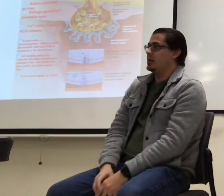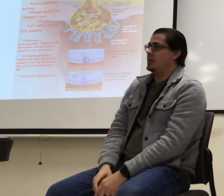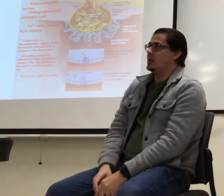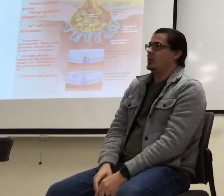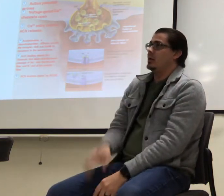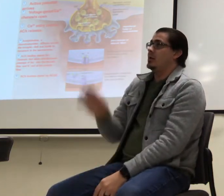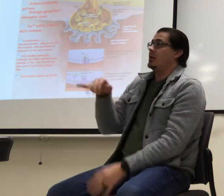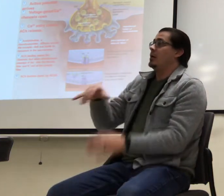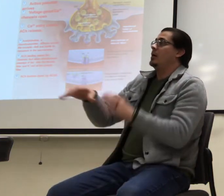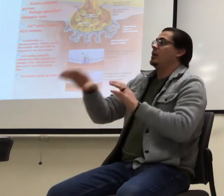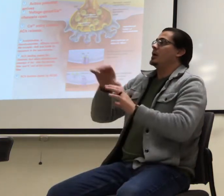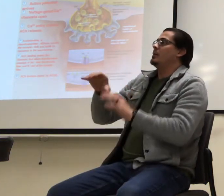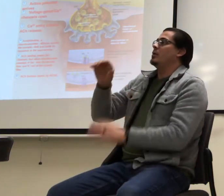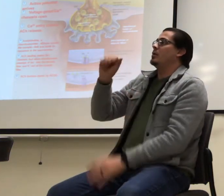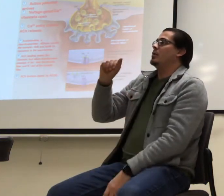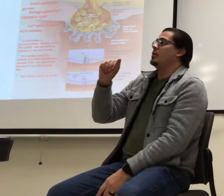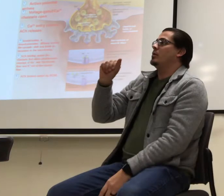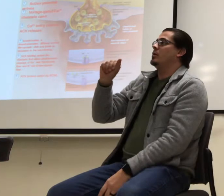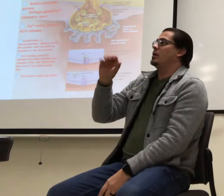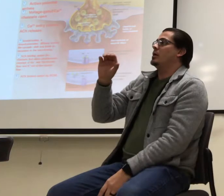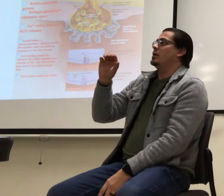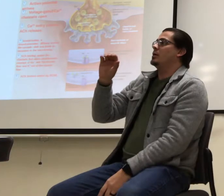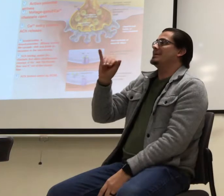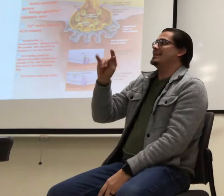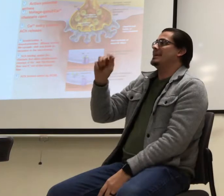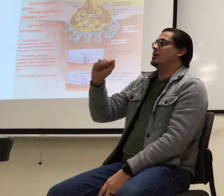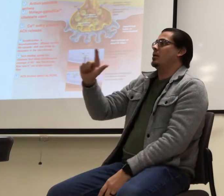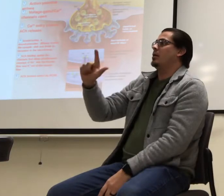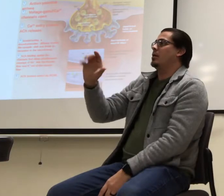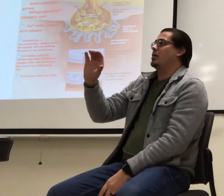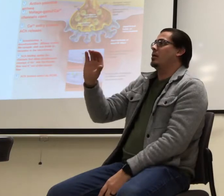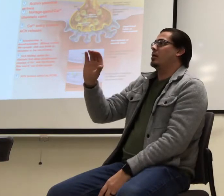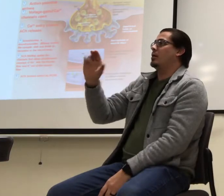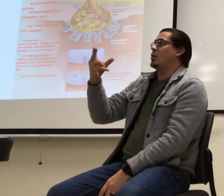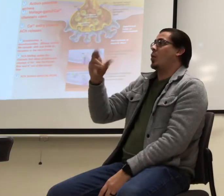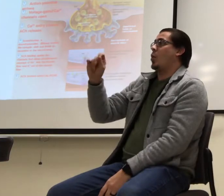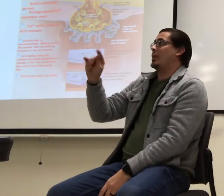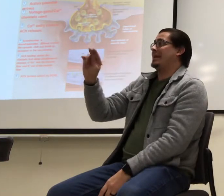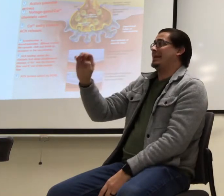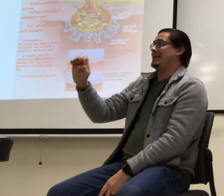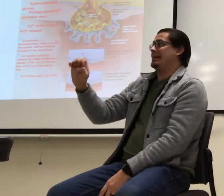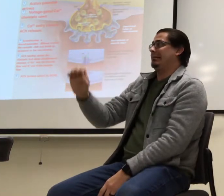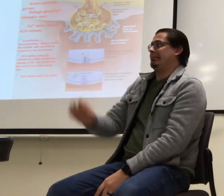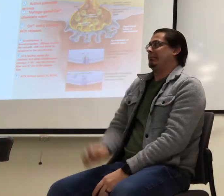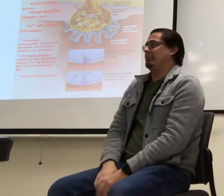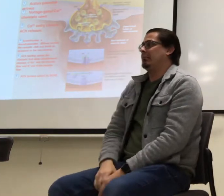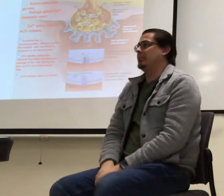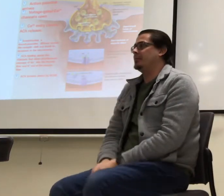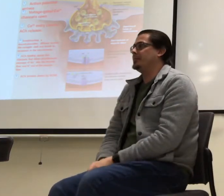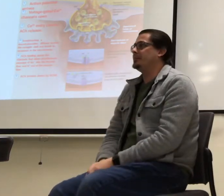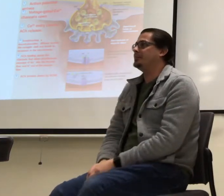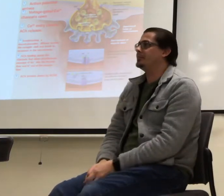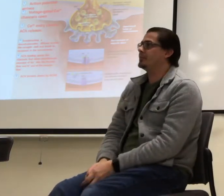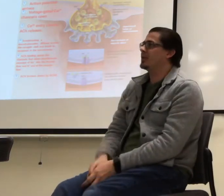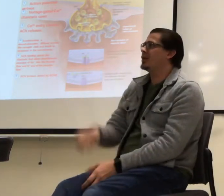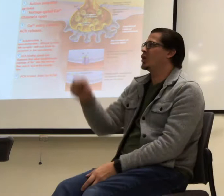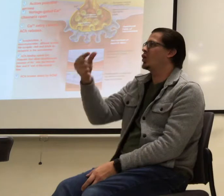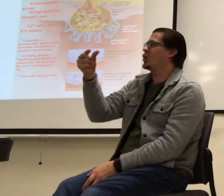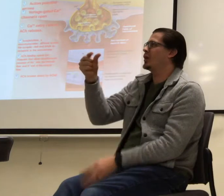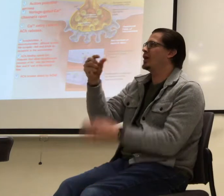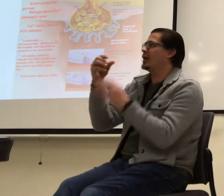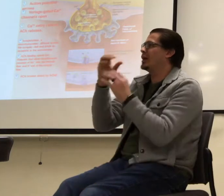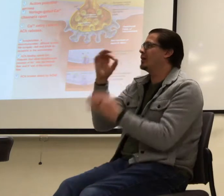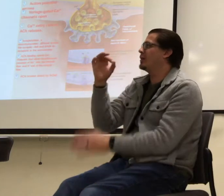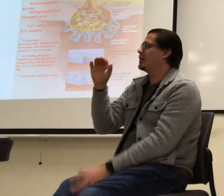That chemical is acetylcholine in this case. I'll use like little green balls for acetylcholine.